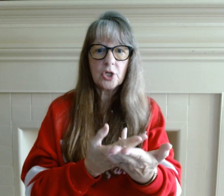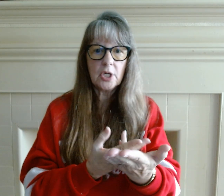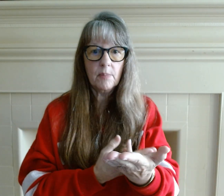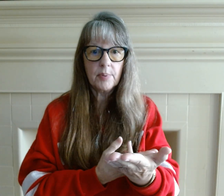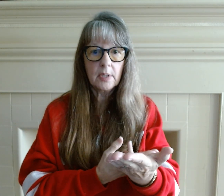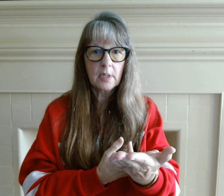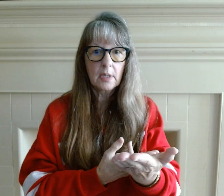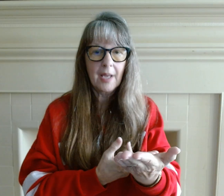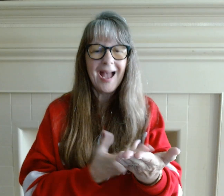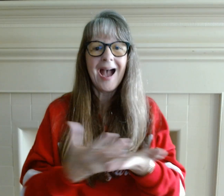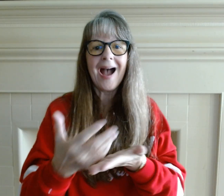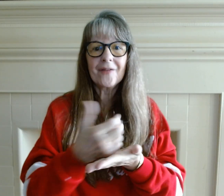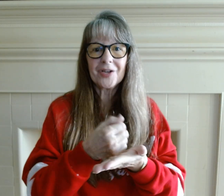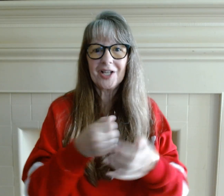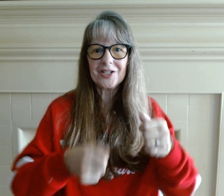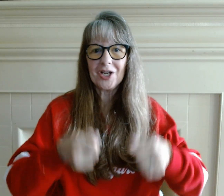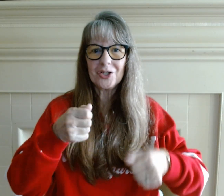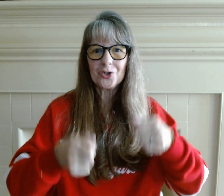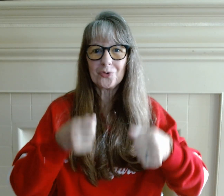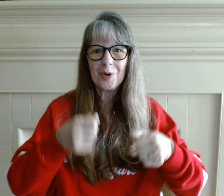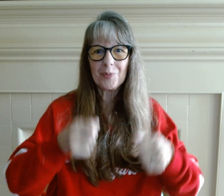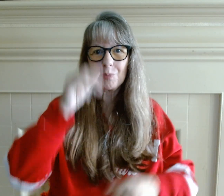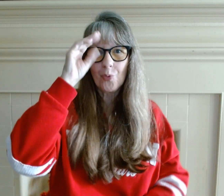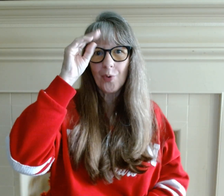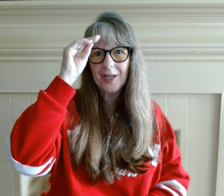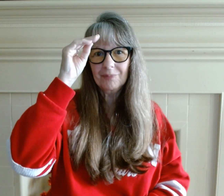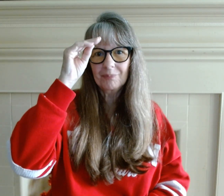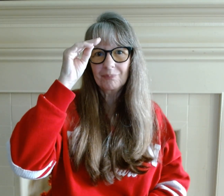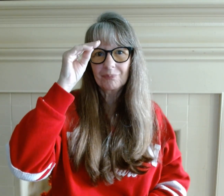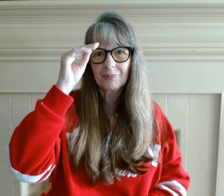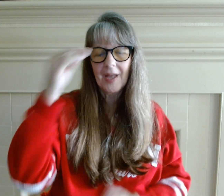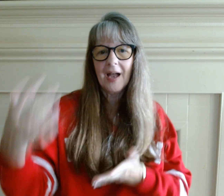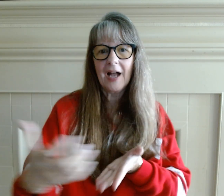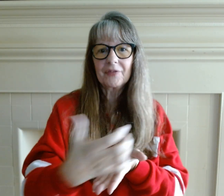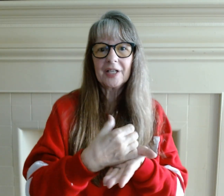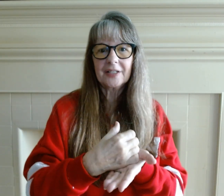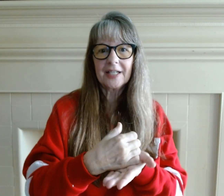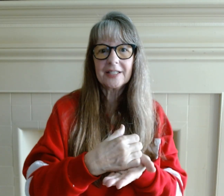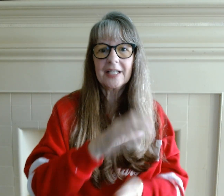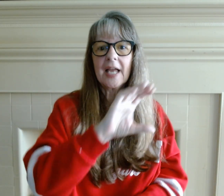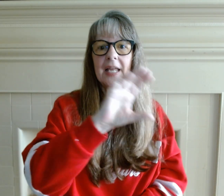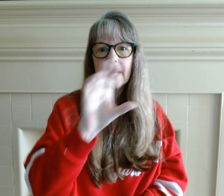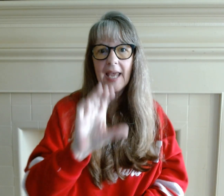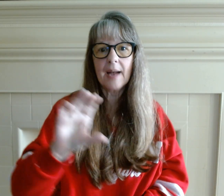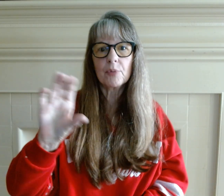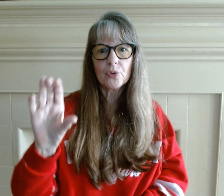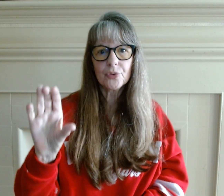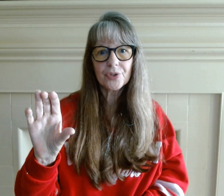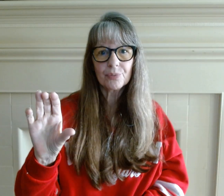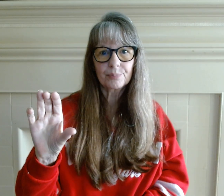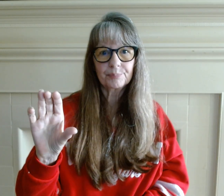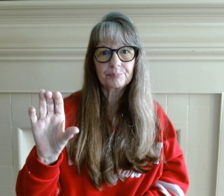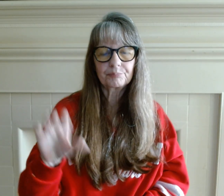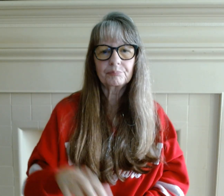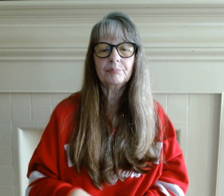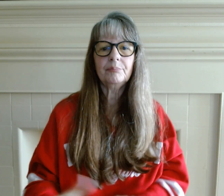sheep. I've collected a drummer boy. I've collected camels.